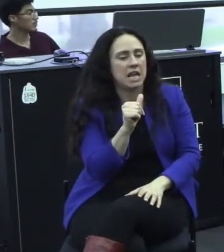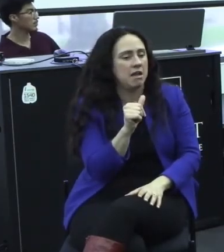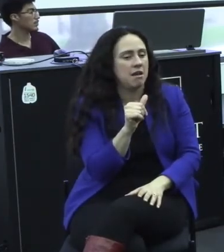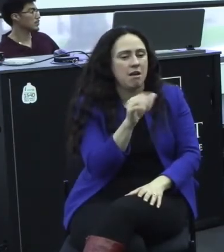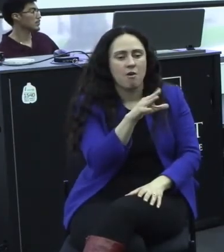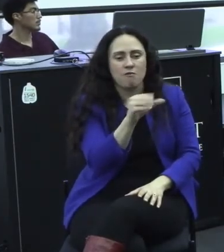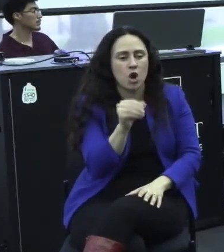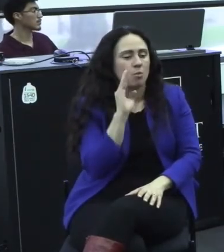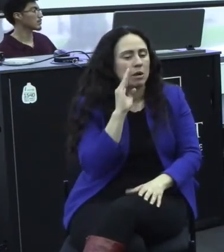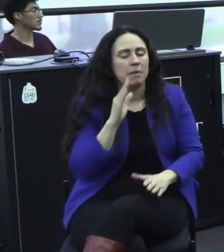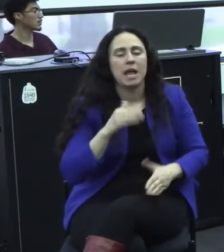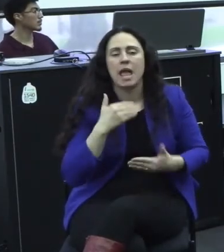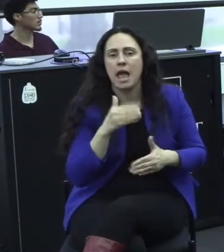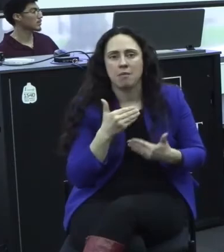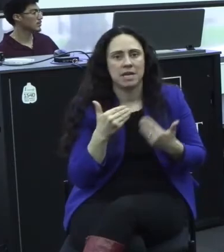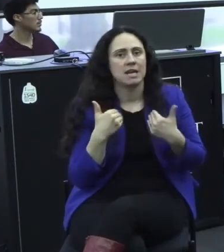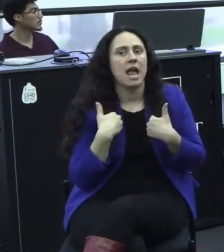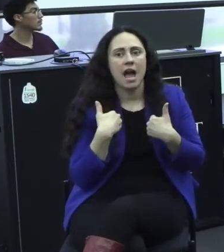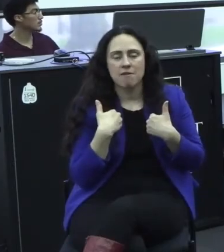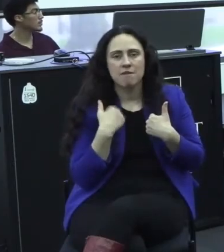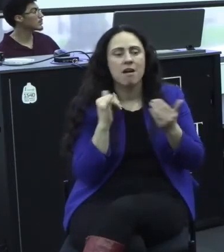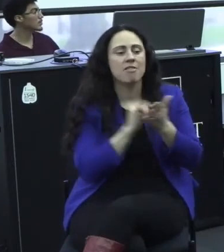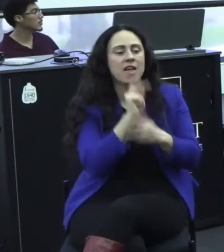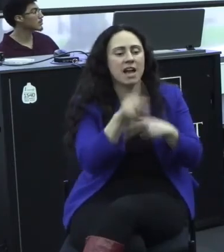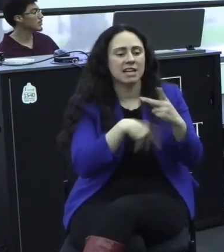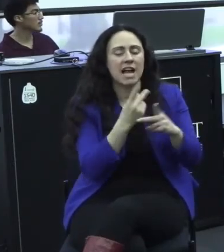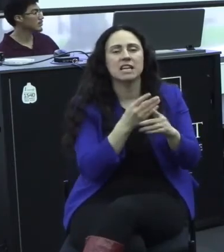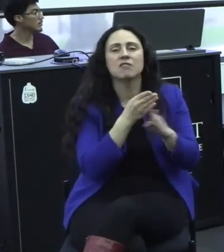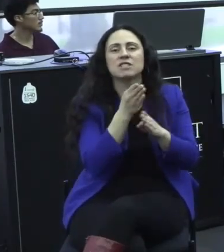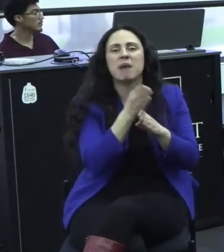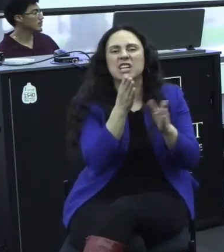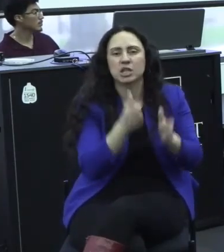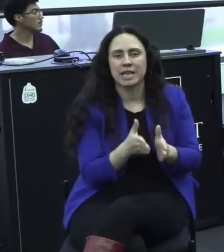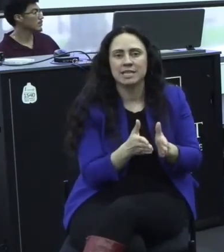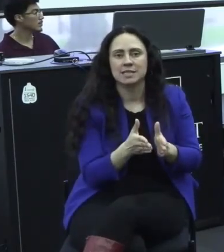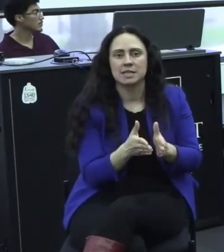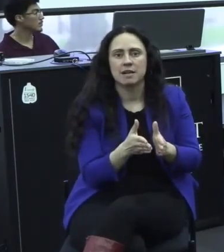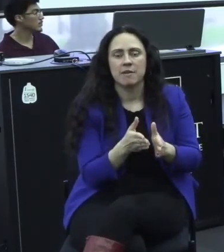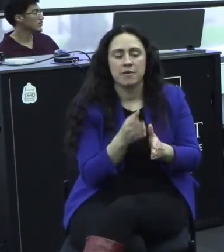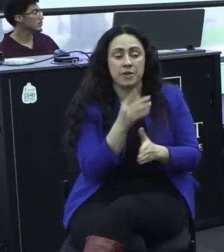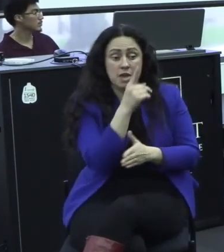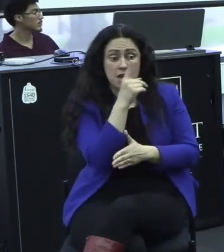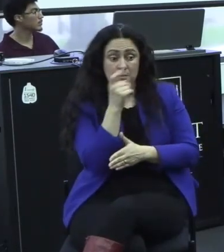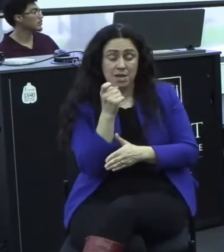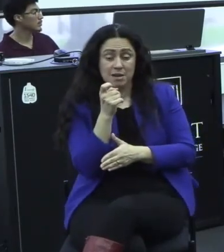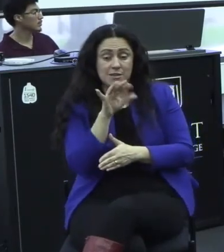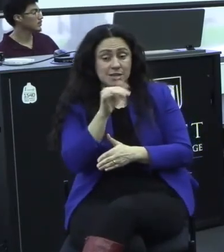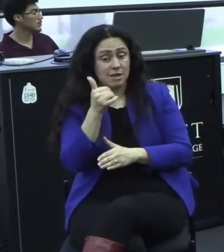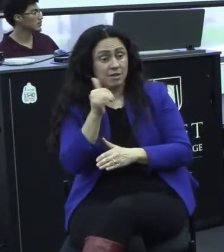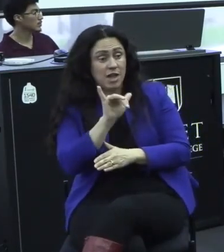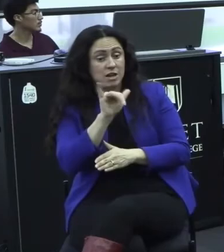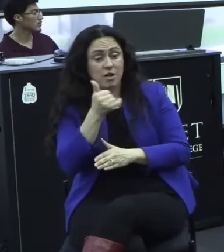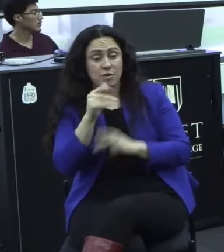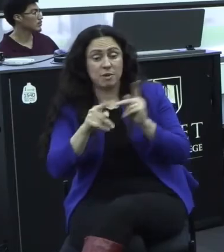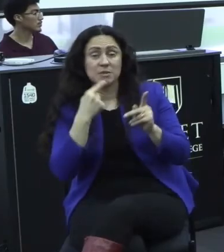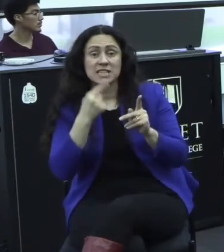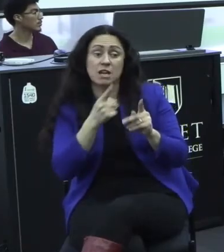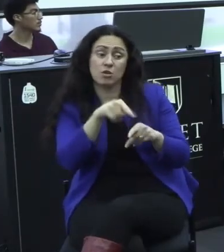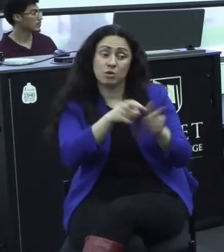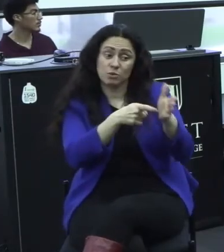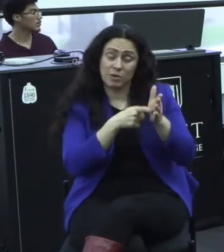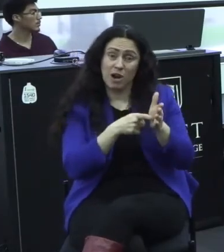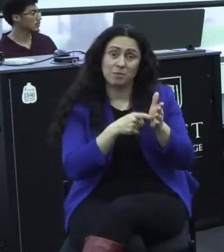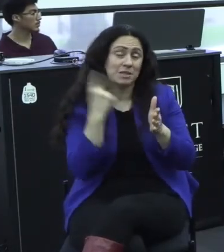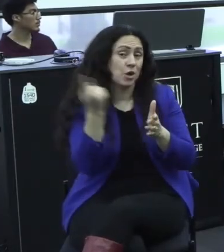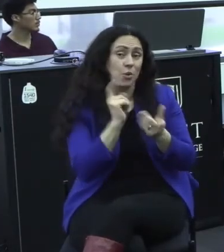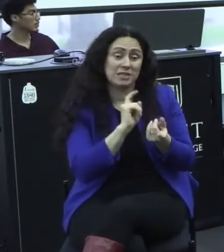be happy to have that kind of specialist because as others have said here, those requirements are